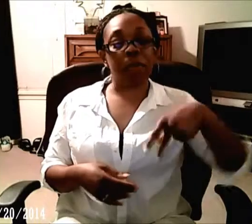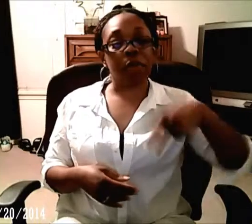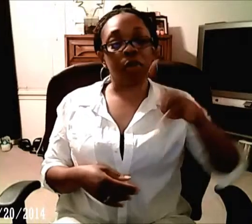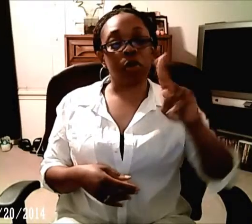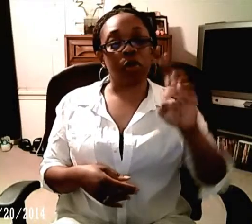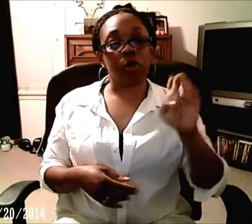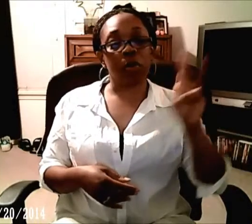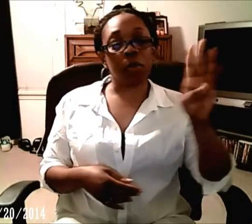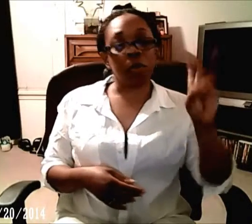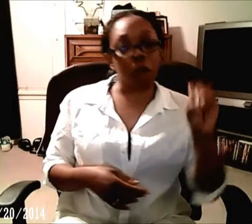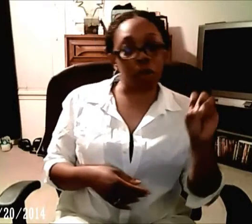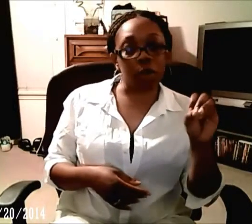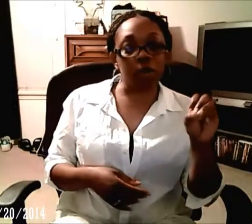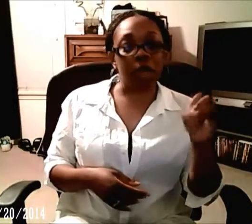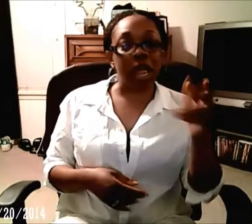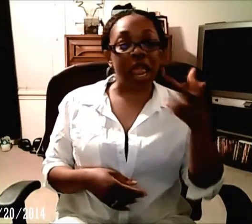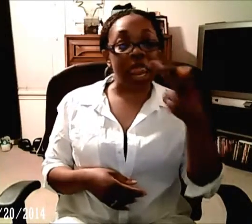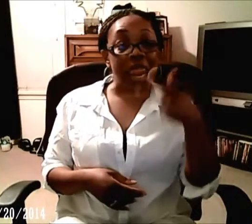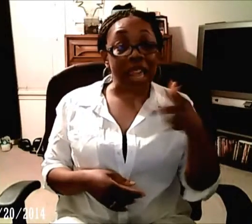I, icicles for Iroquois.